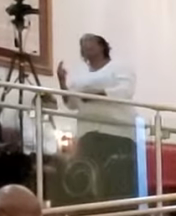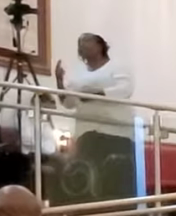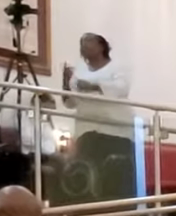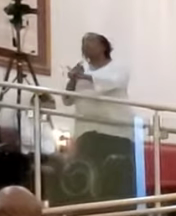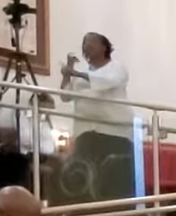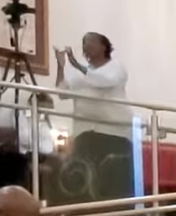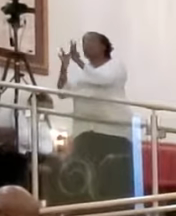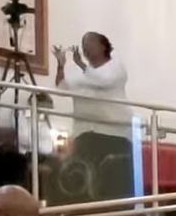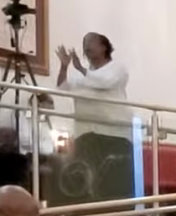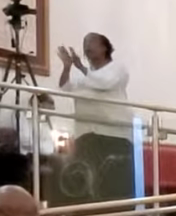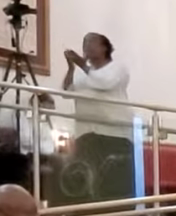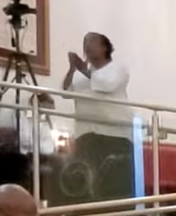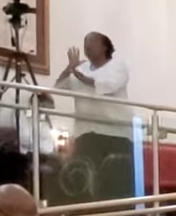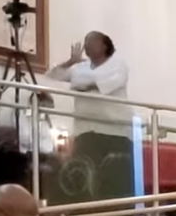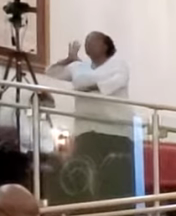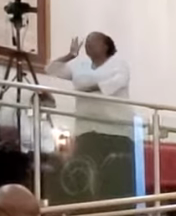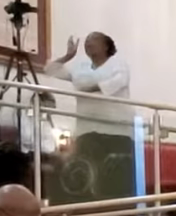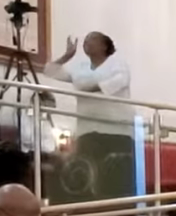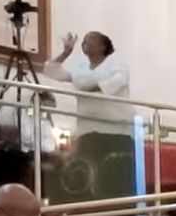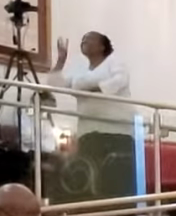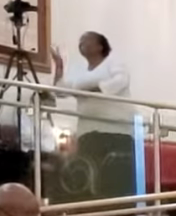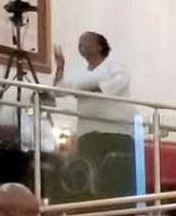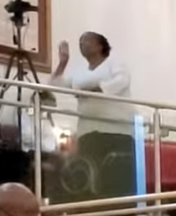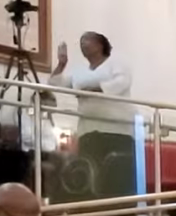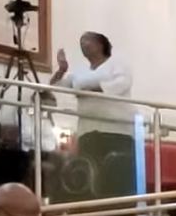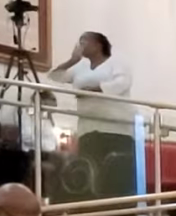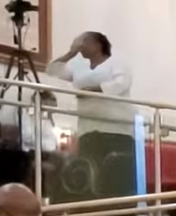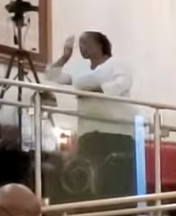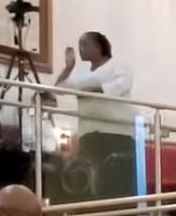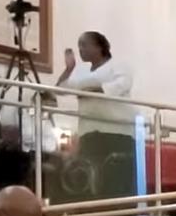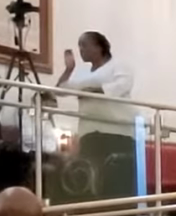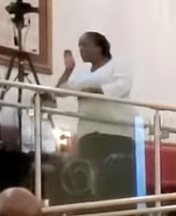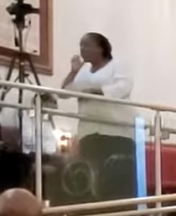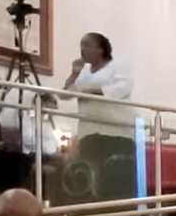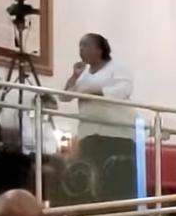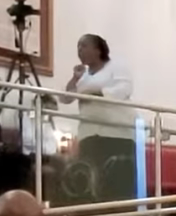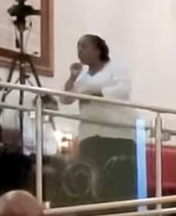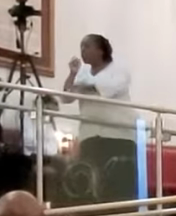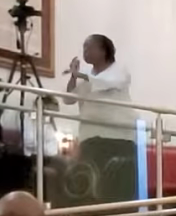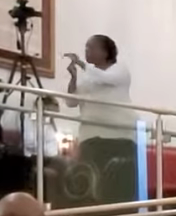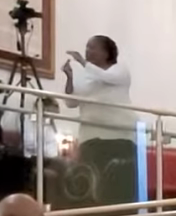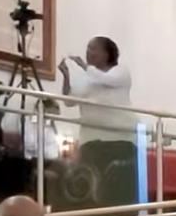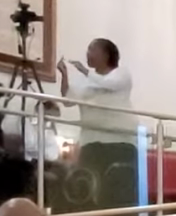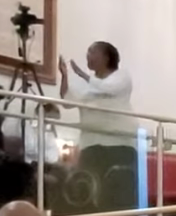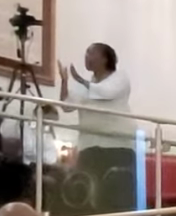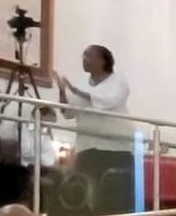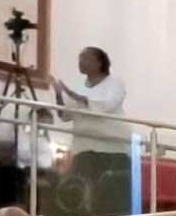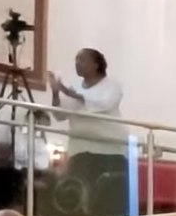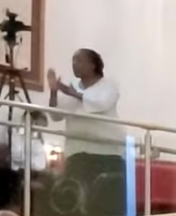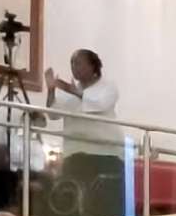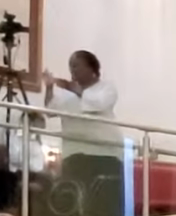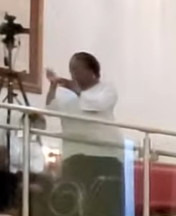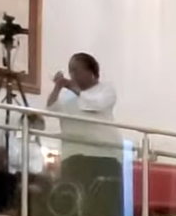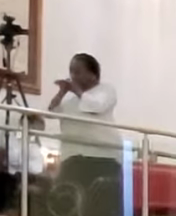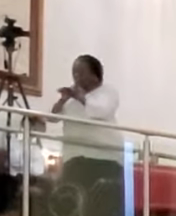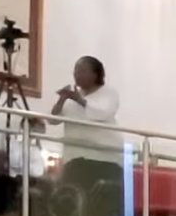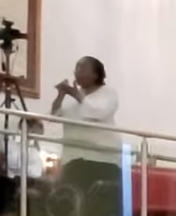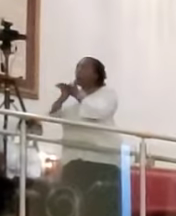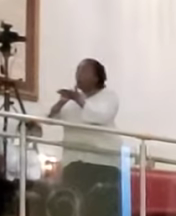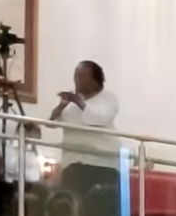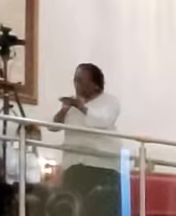586 B.C. Yes, sir. An old, frail, and sad-hearted prophet. Yes, sir. Penned in poetic